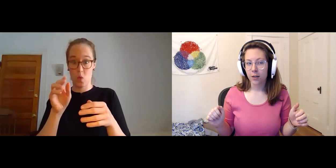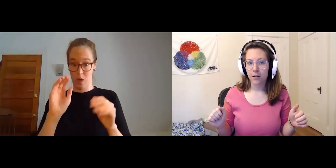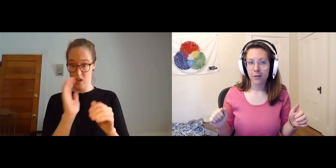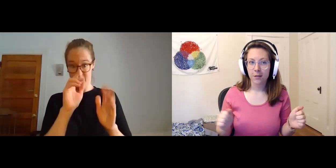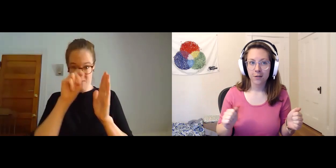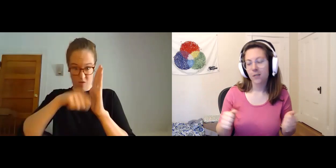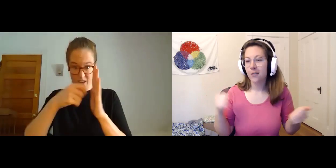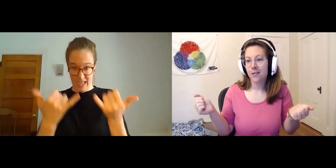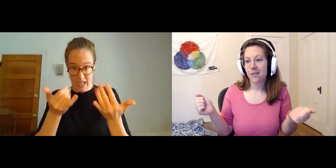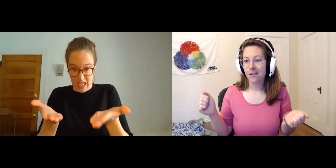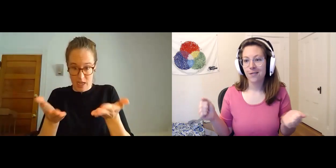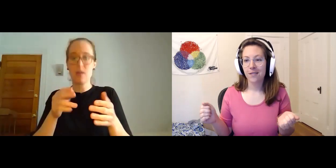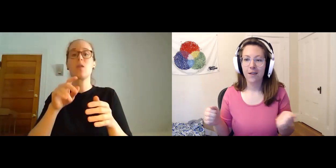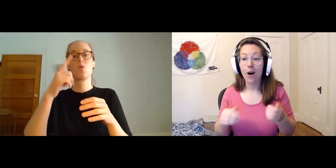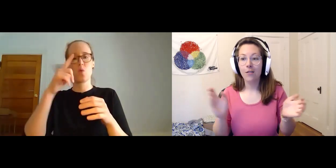for